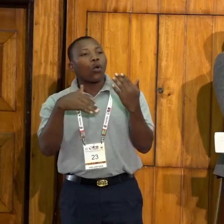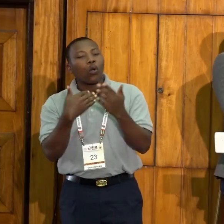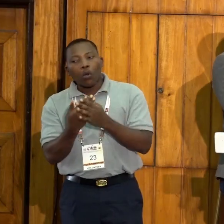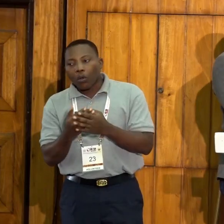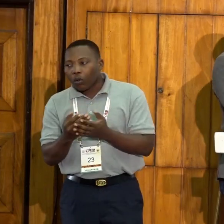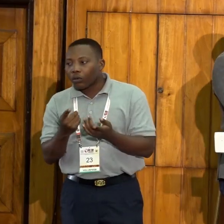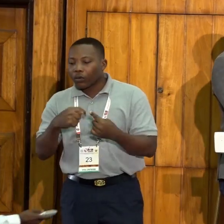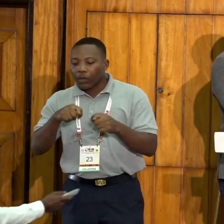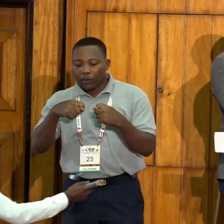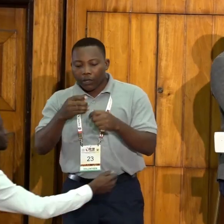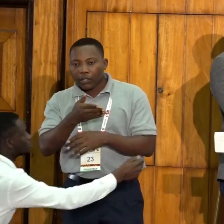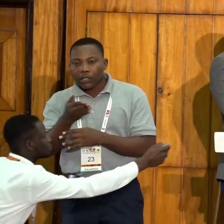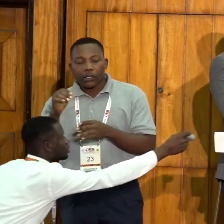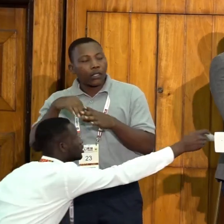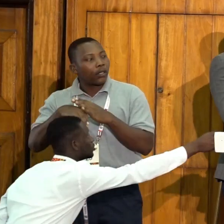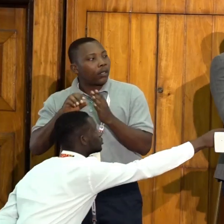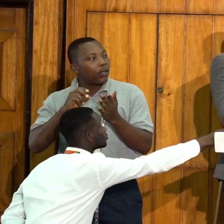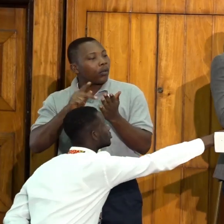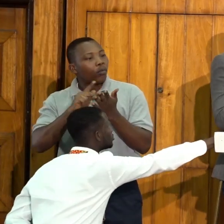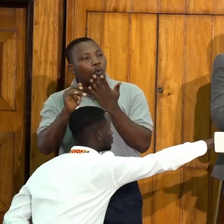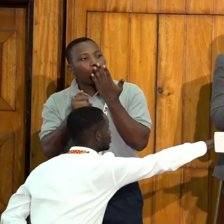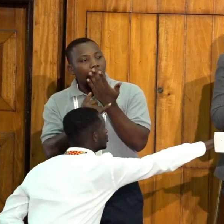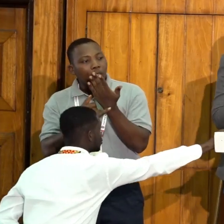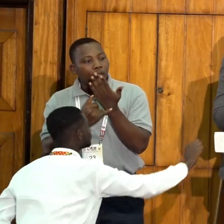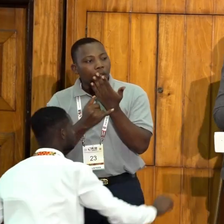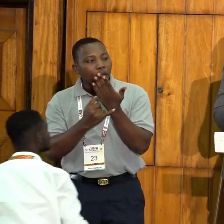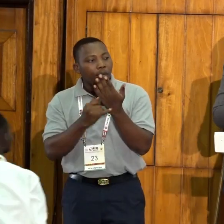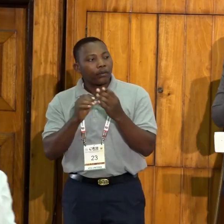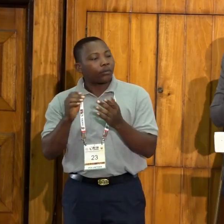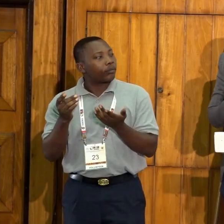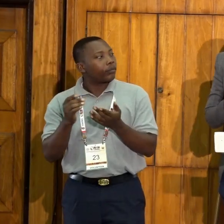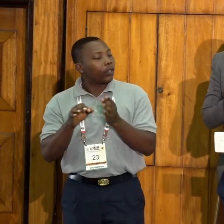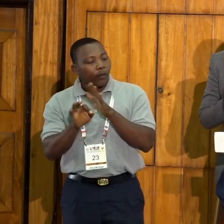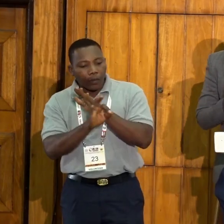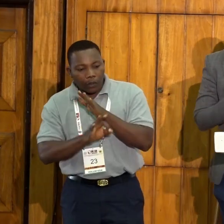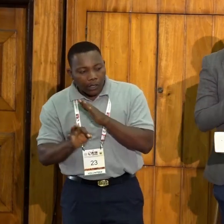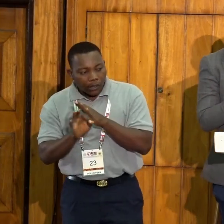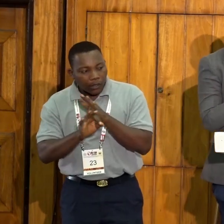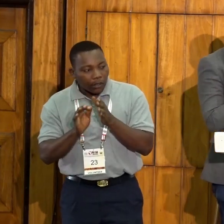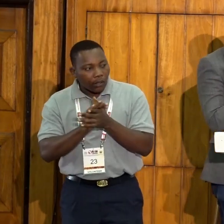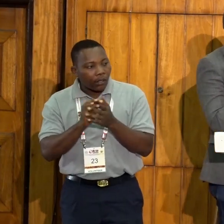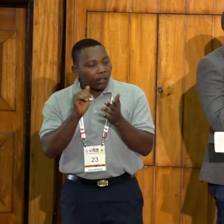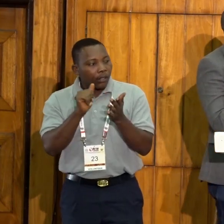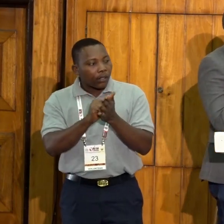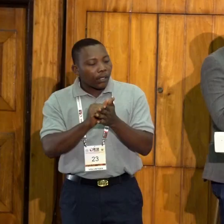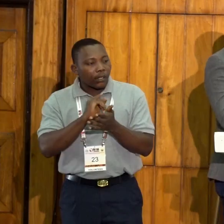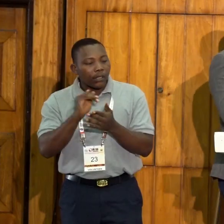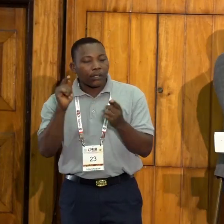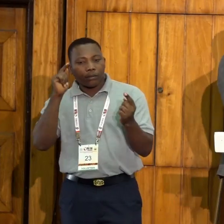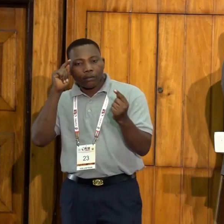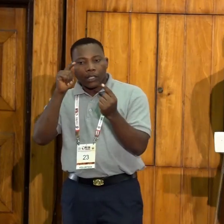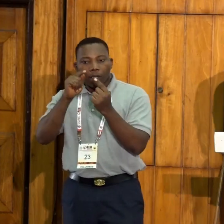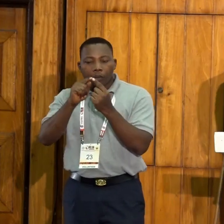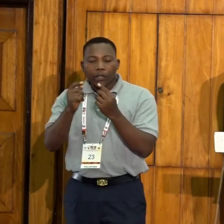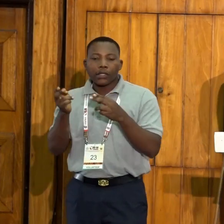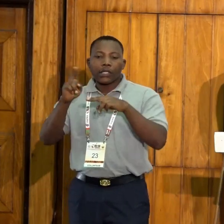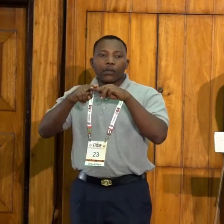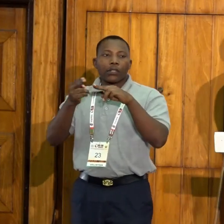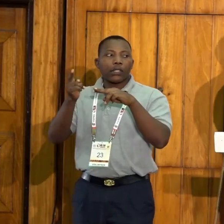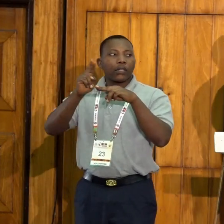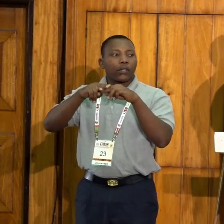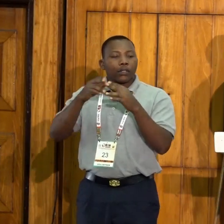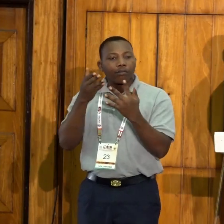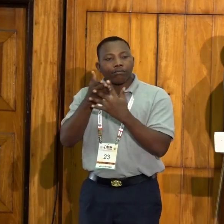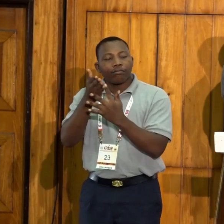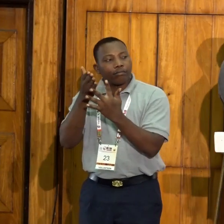implementing a project funded by the Elton John AIDS Foundation that is aimed at increasing